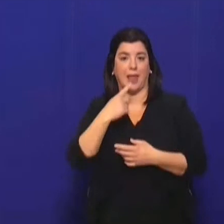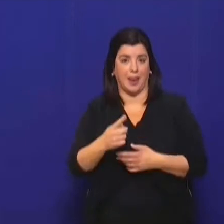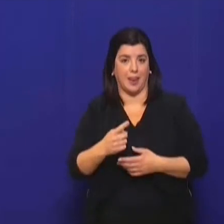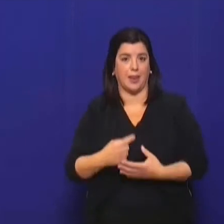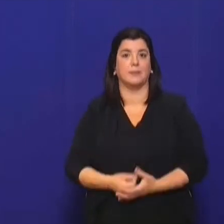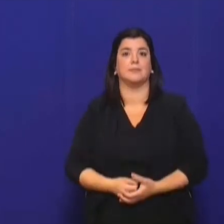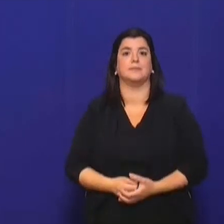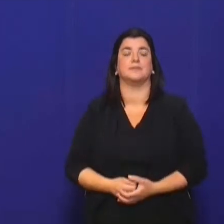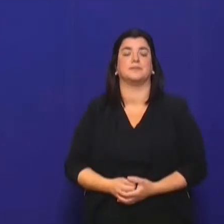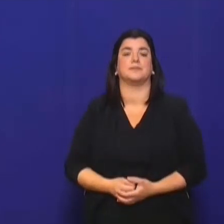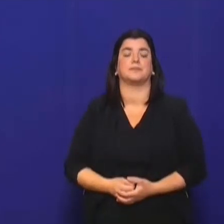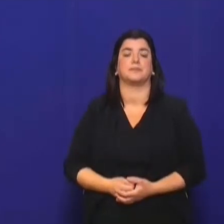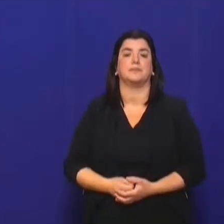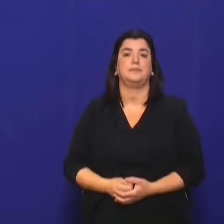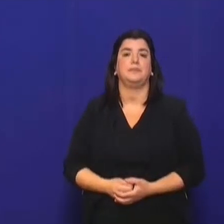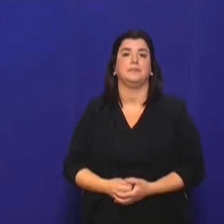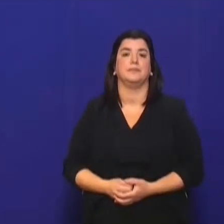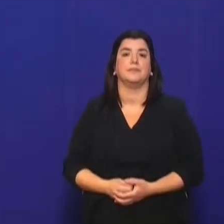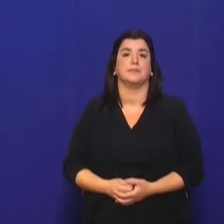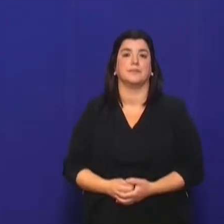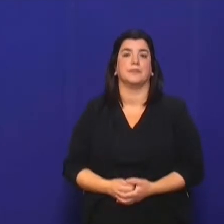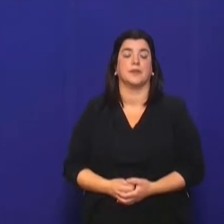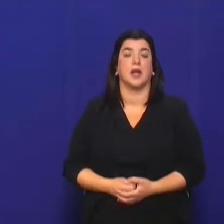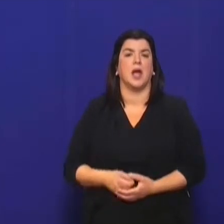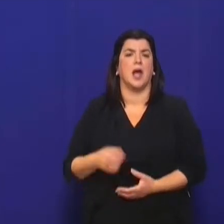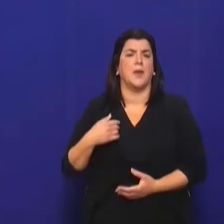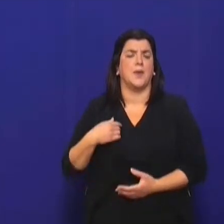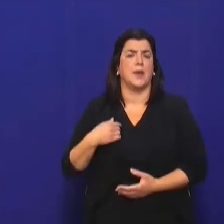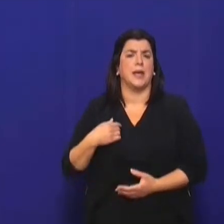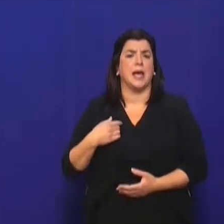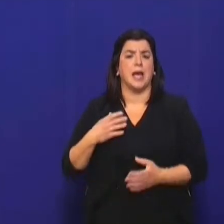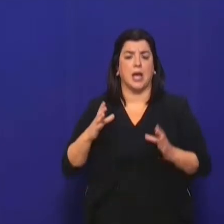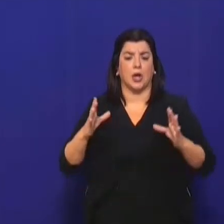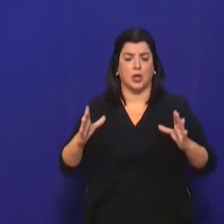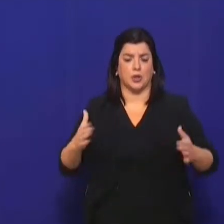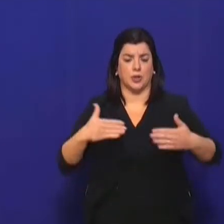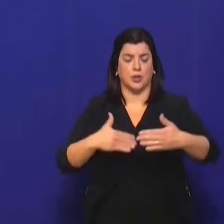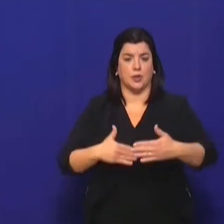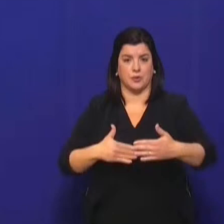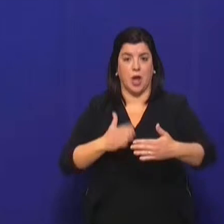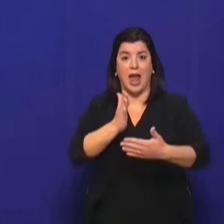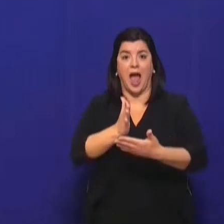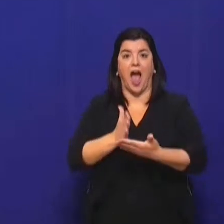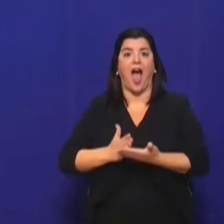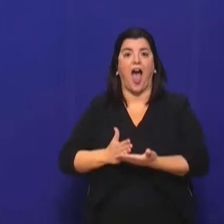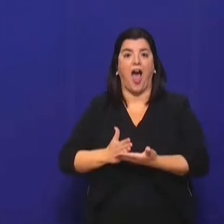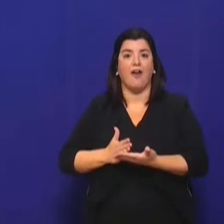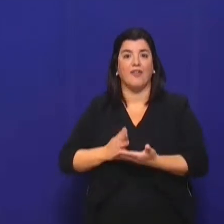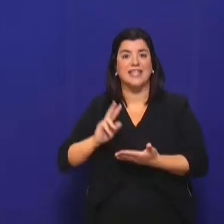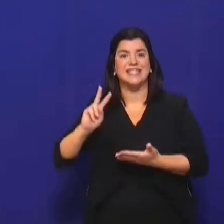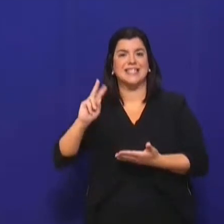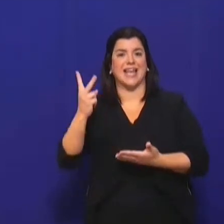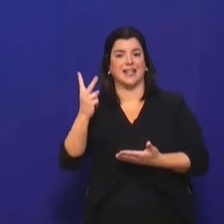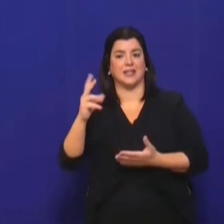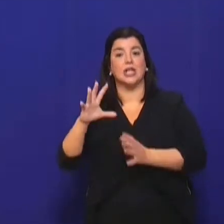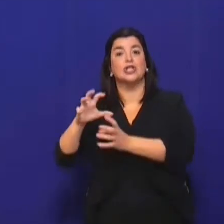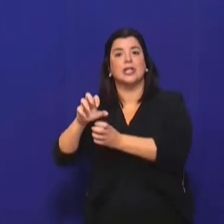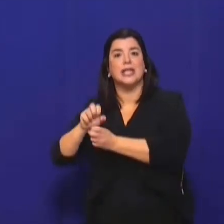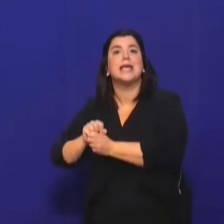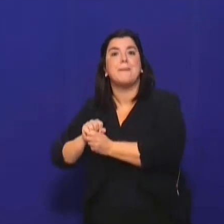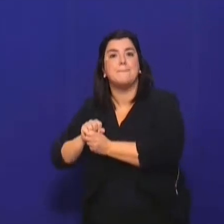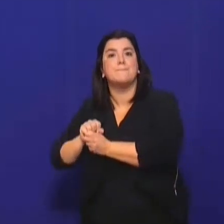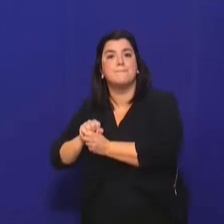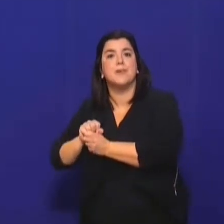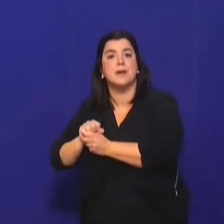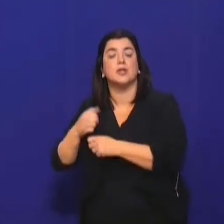fact, we also have kept aside the second dose of the vaccination to people. So we are actually